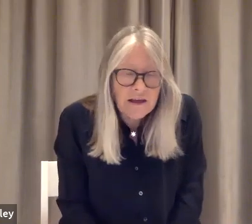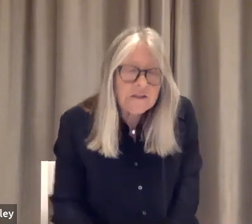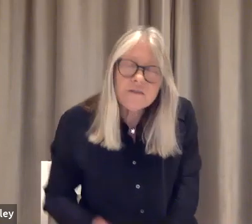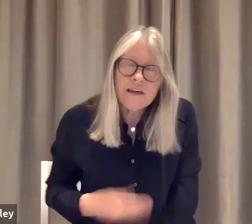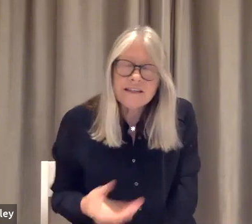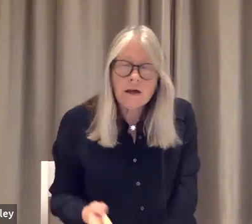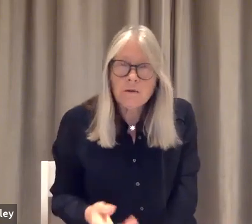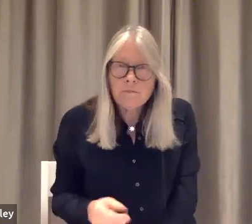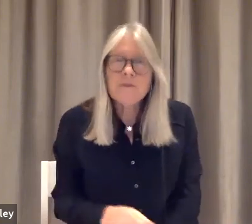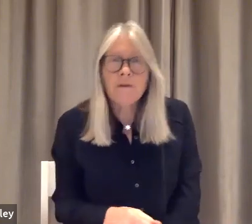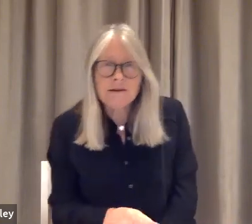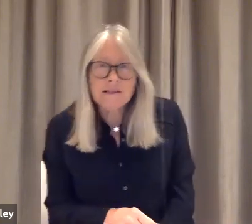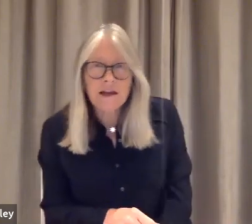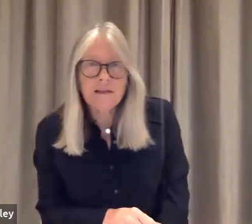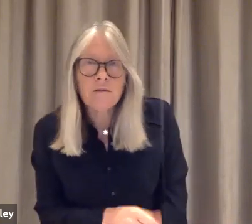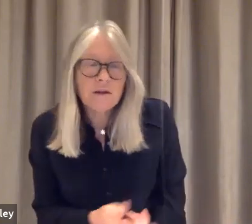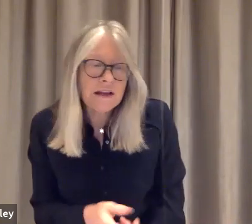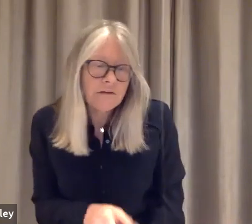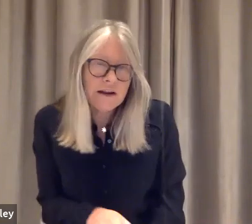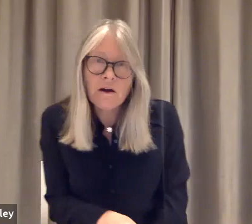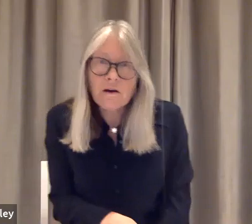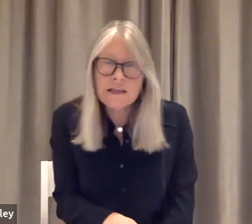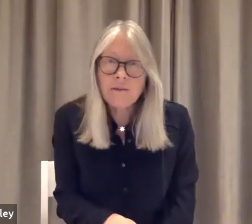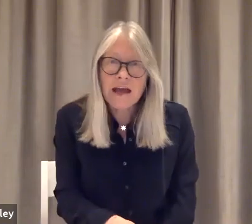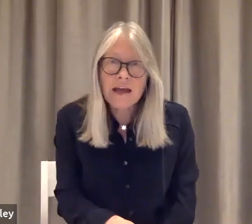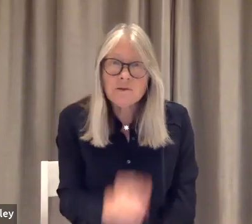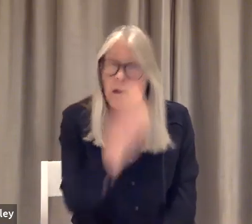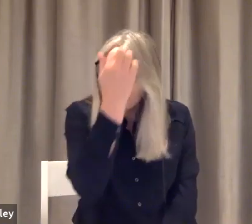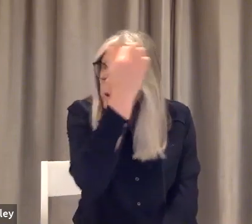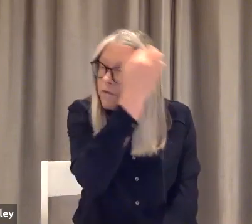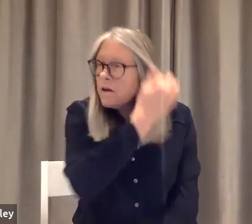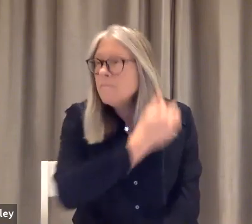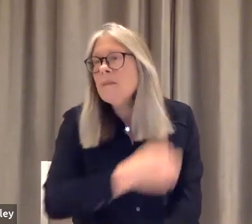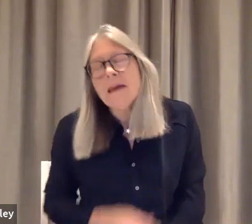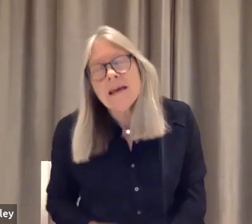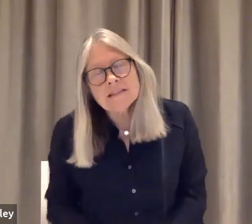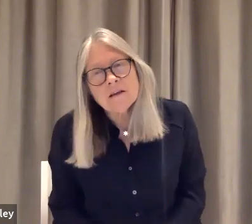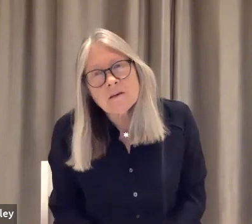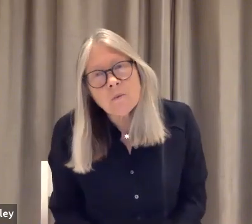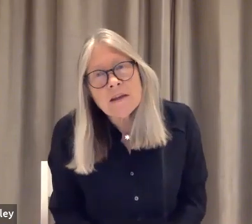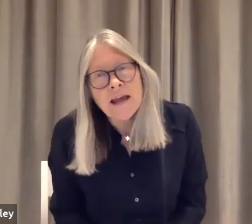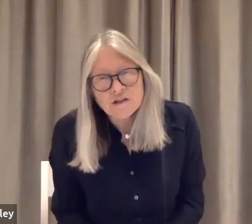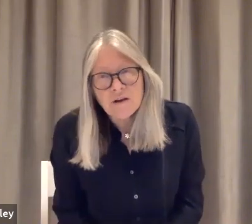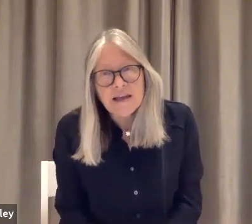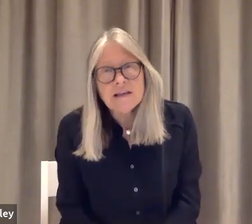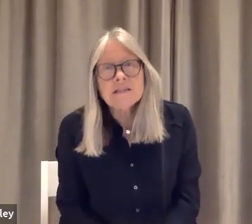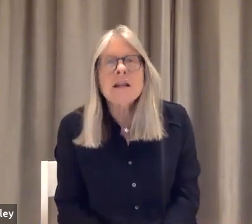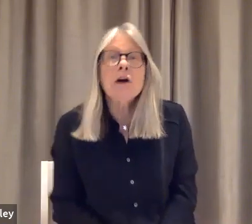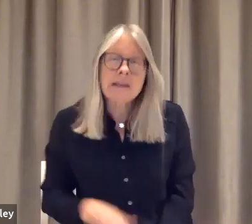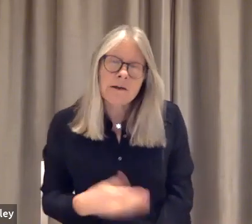lots of things that are beautiful about signing that really enhance communication. One of them is that we naturally slow down the